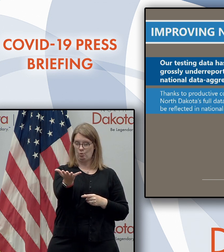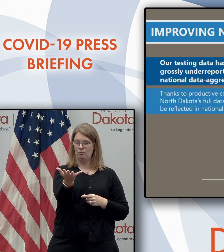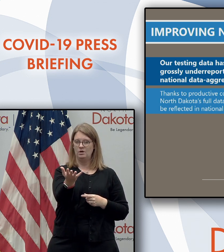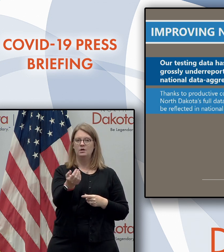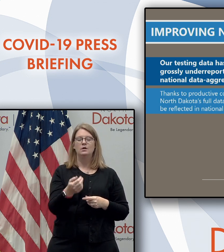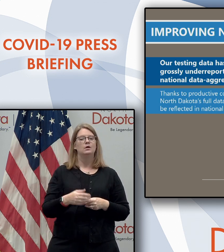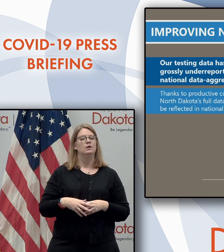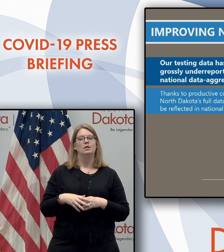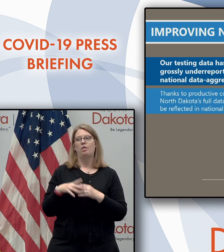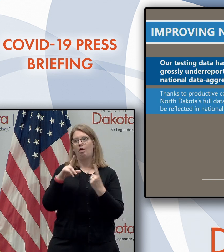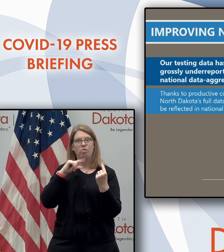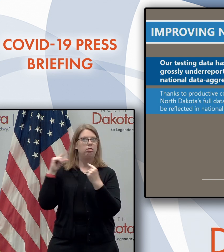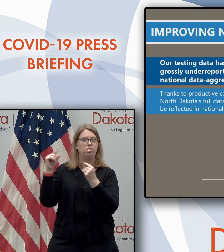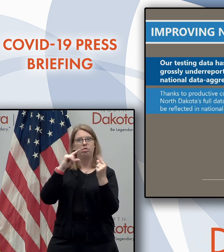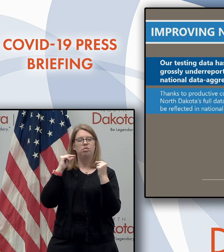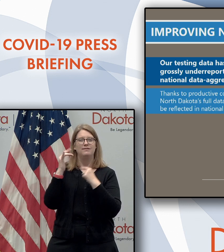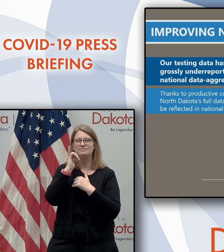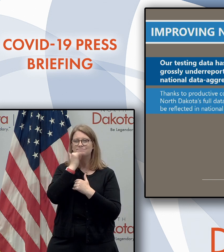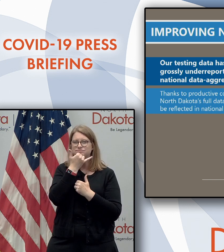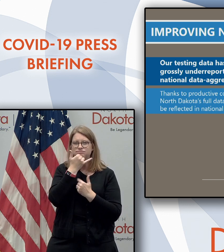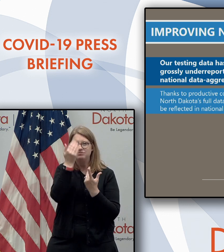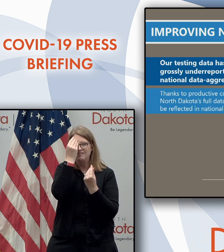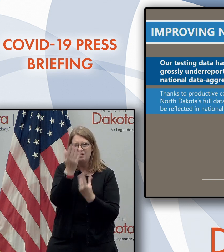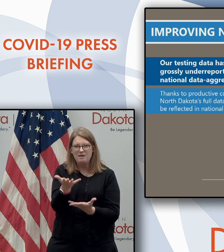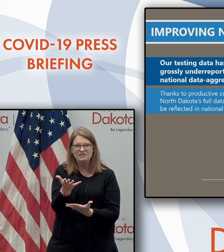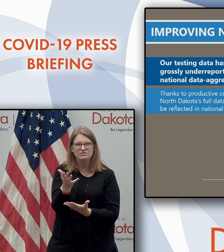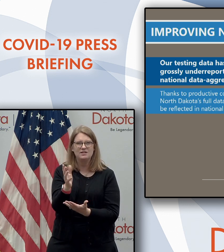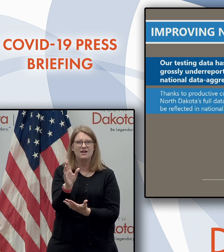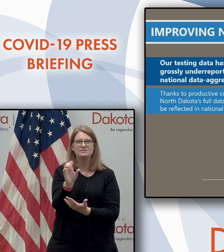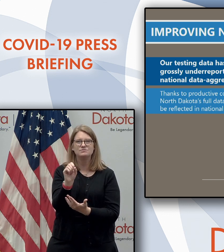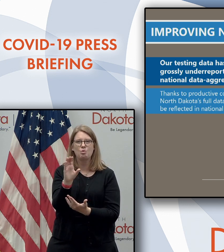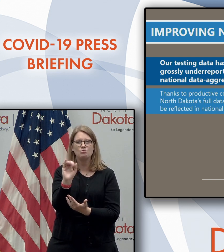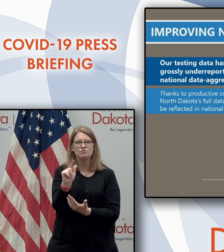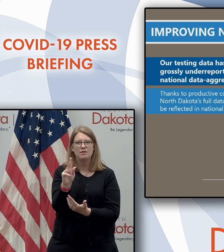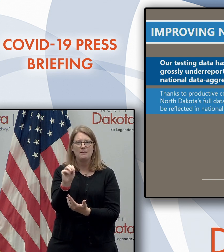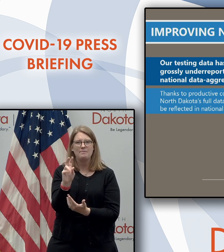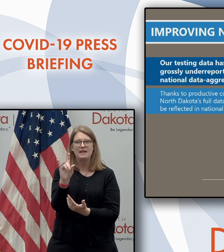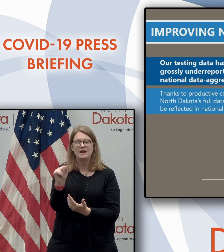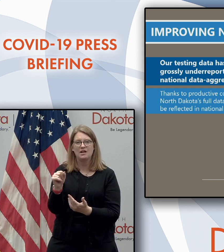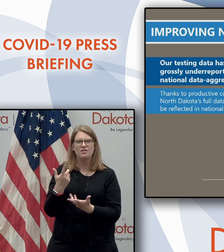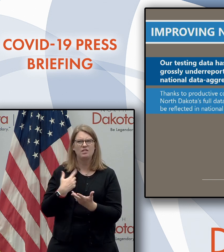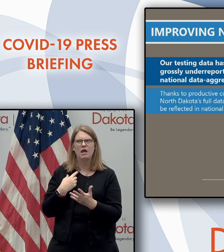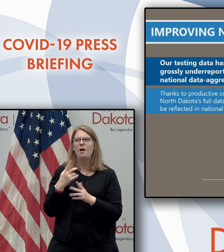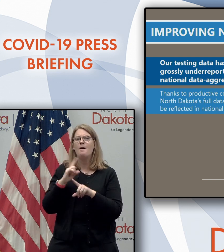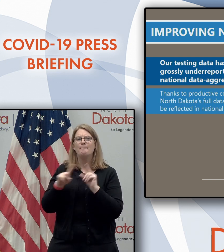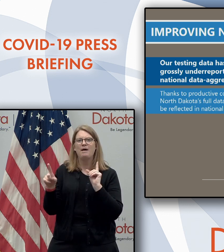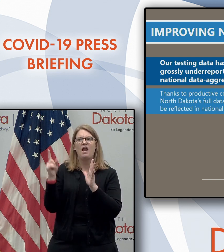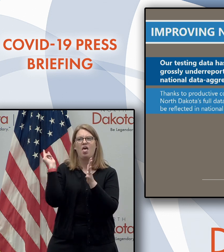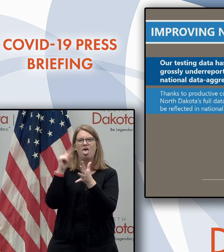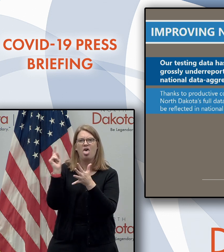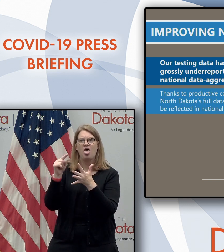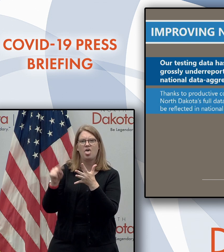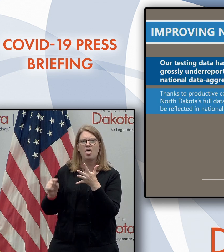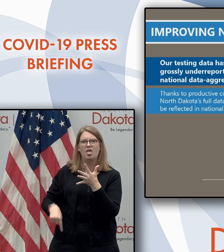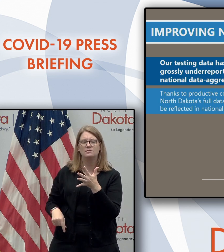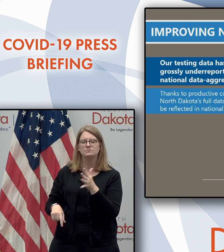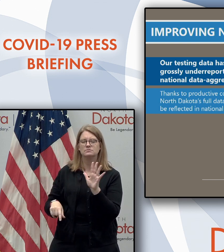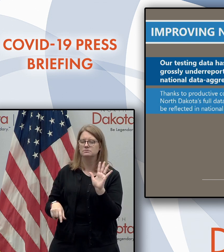some of the spread of misinformation on social media, where people were citing these national